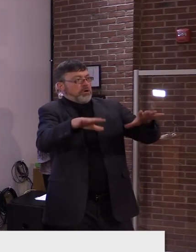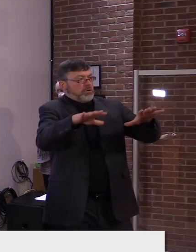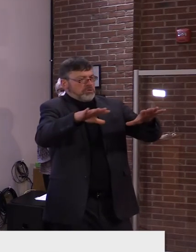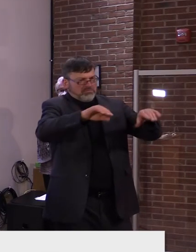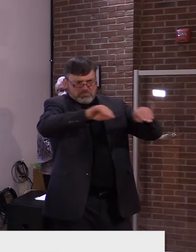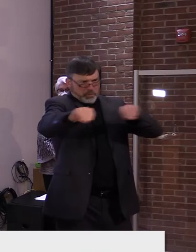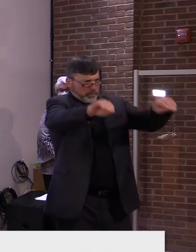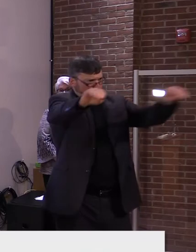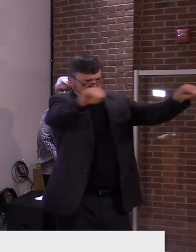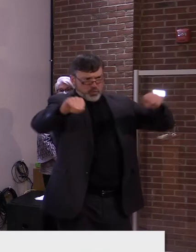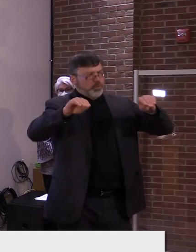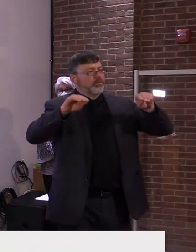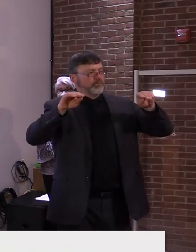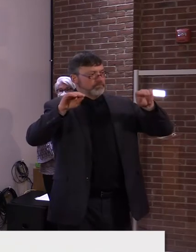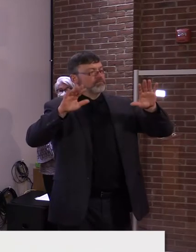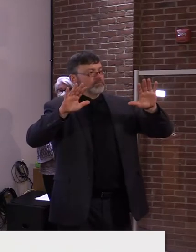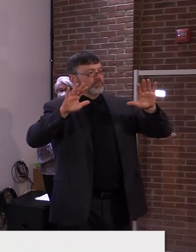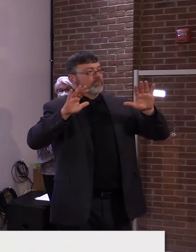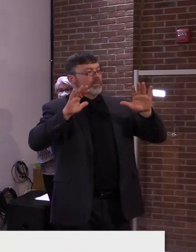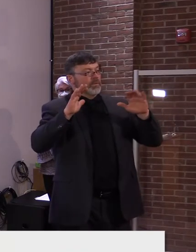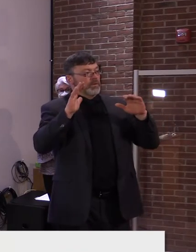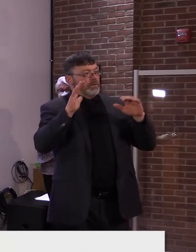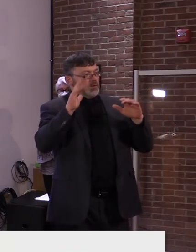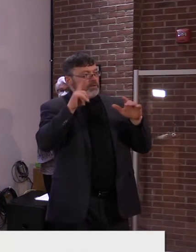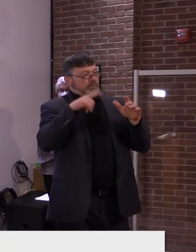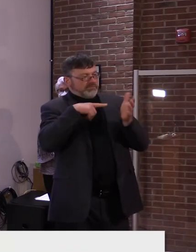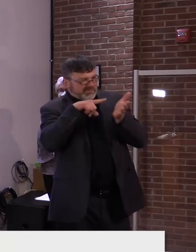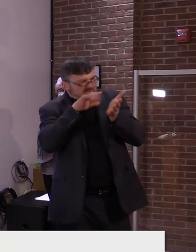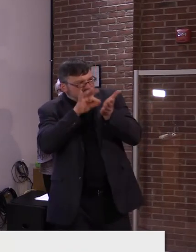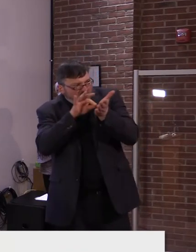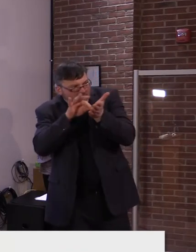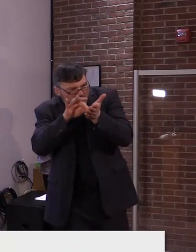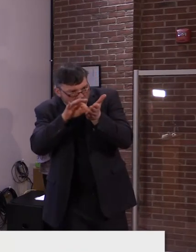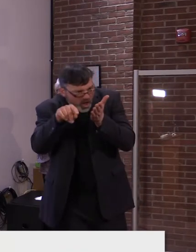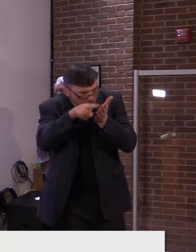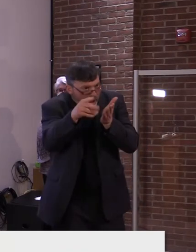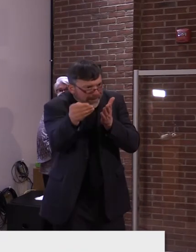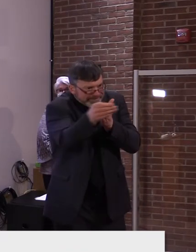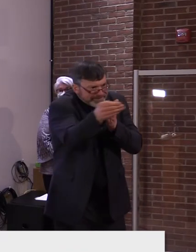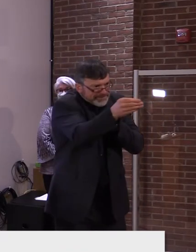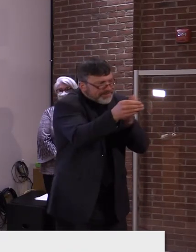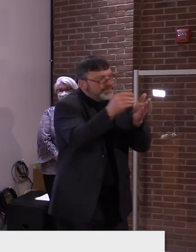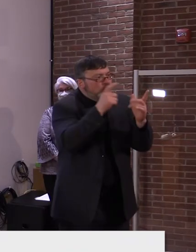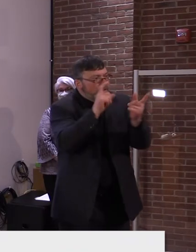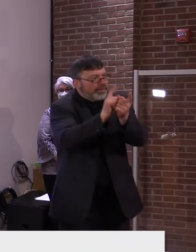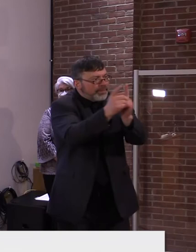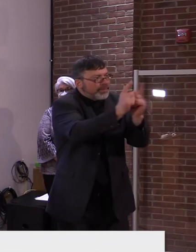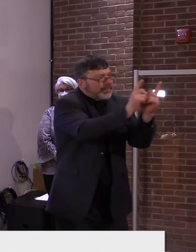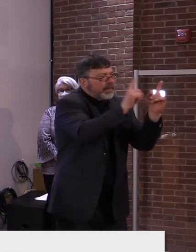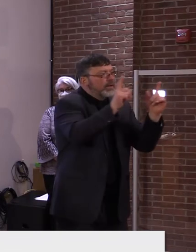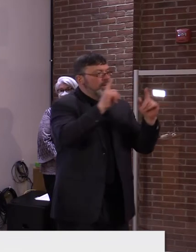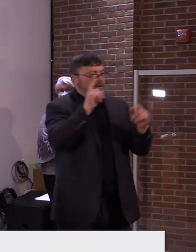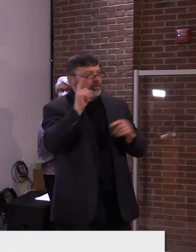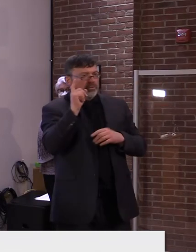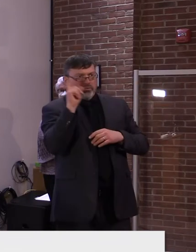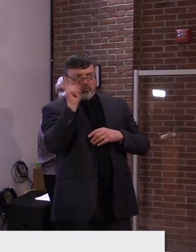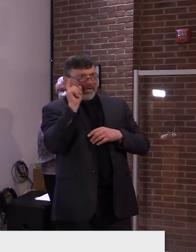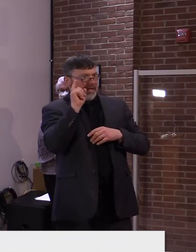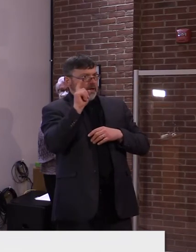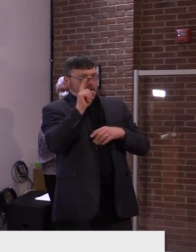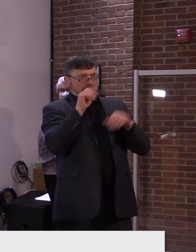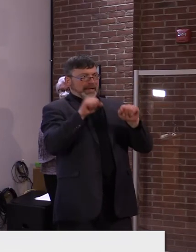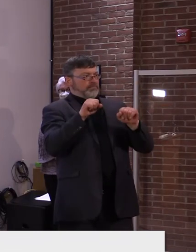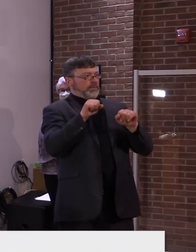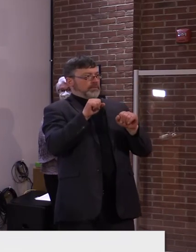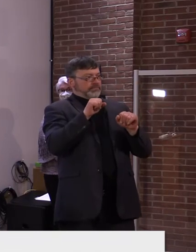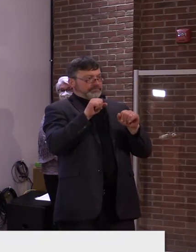sort of through contact tracing to make sure that we seal off sort of any spread